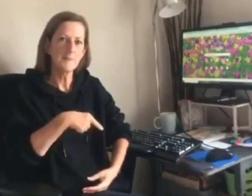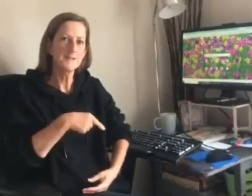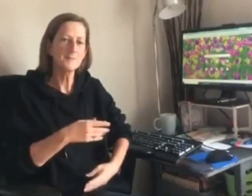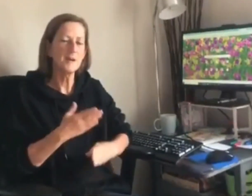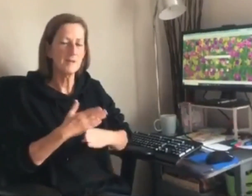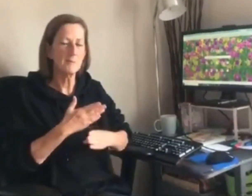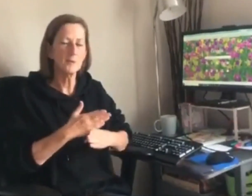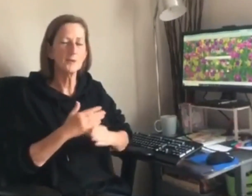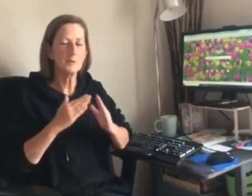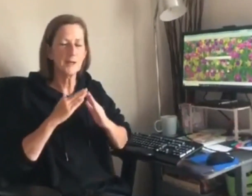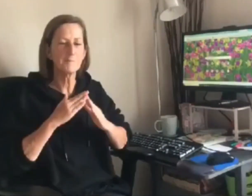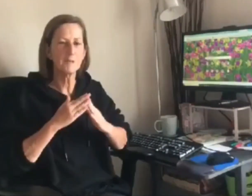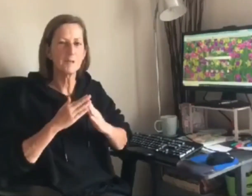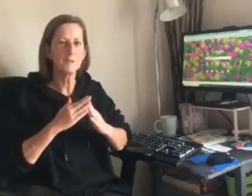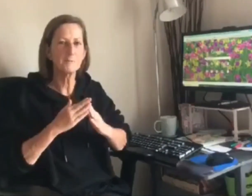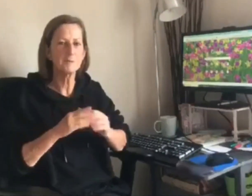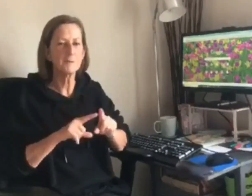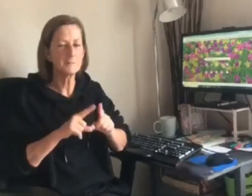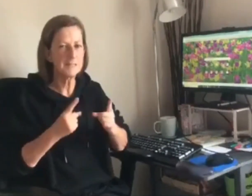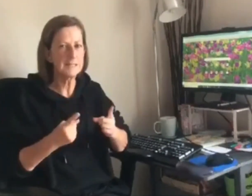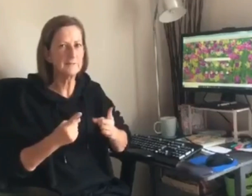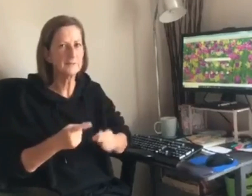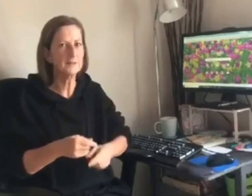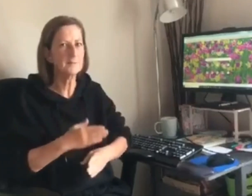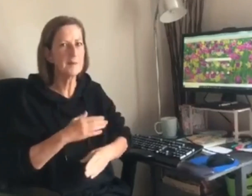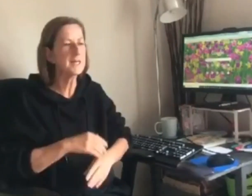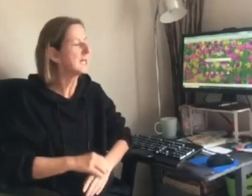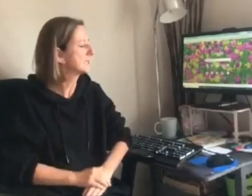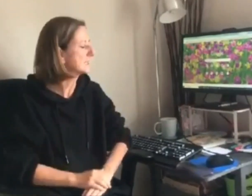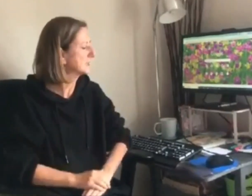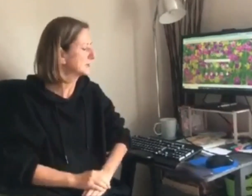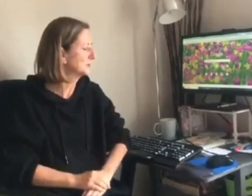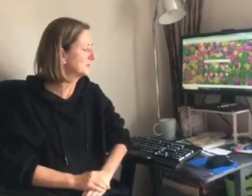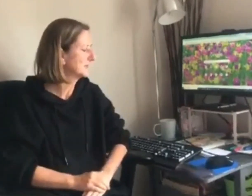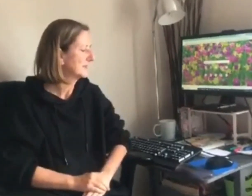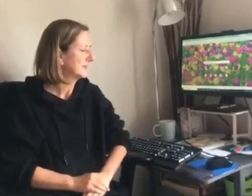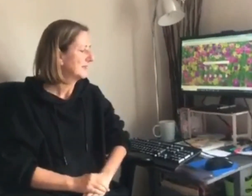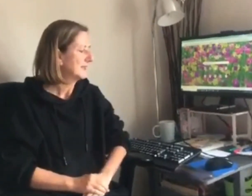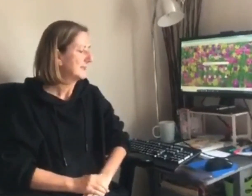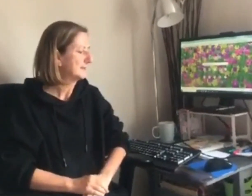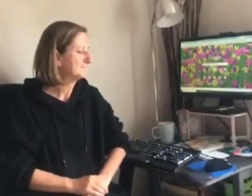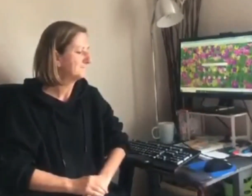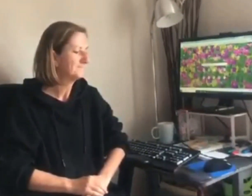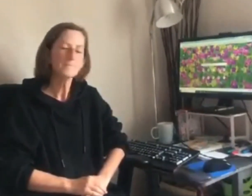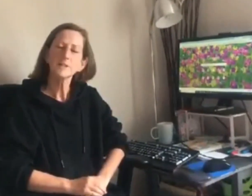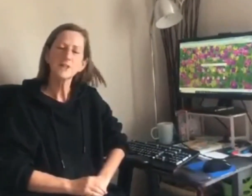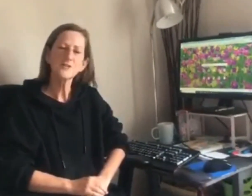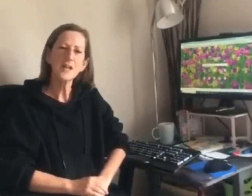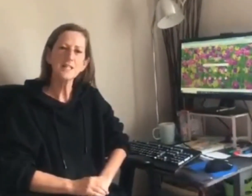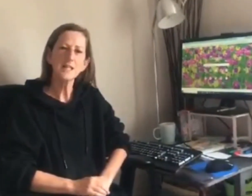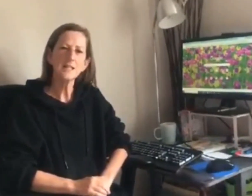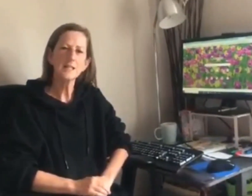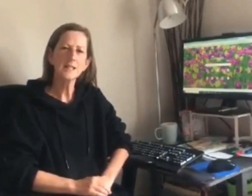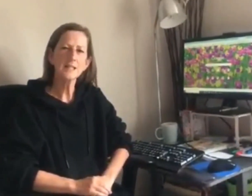is where I work when I'm at home, so it's a bit different than my desk at school. Did you find anything last